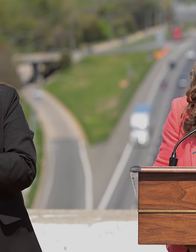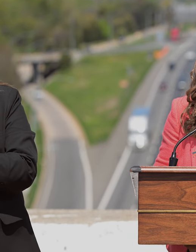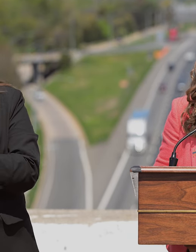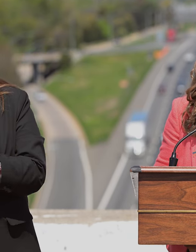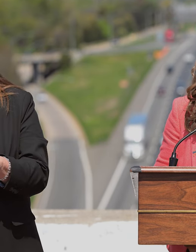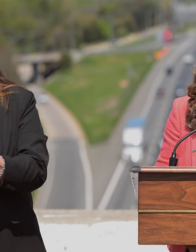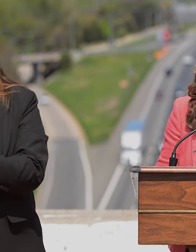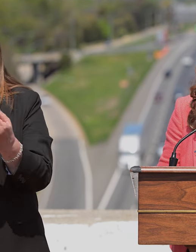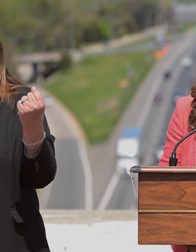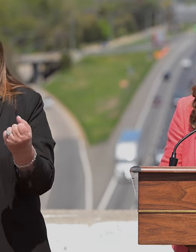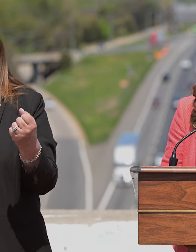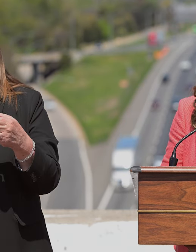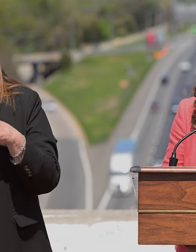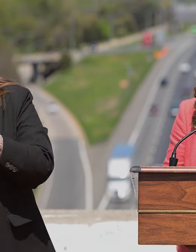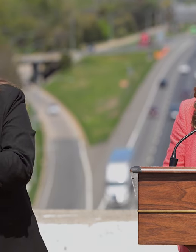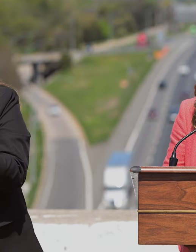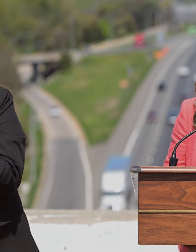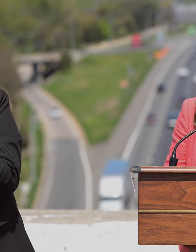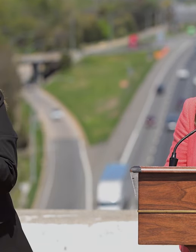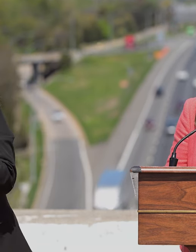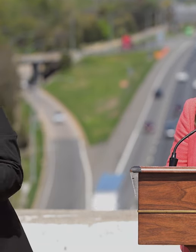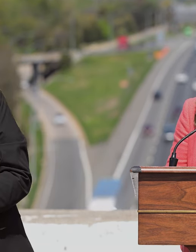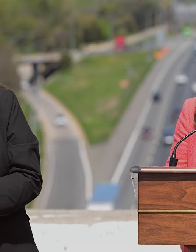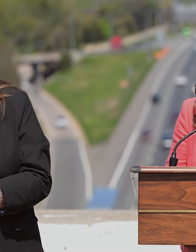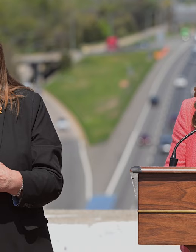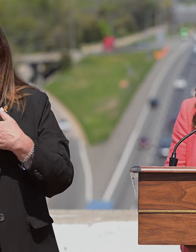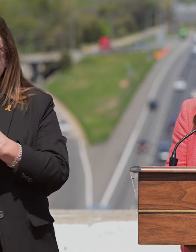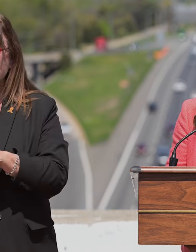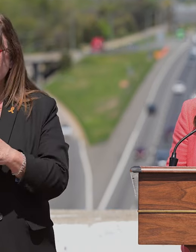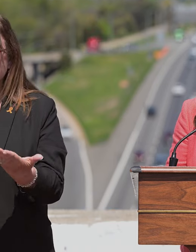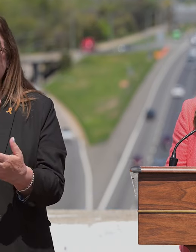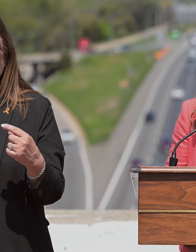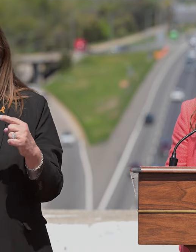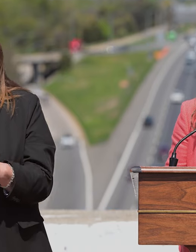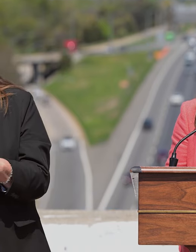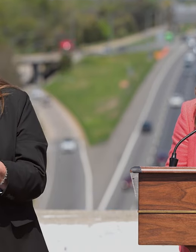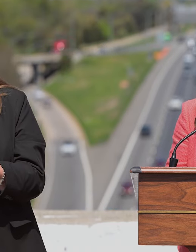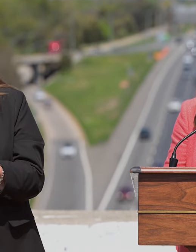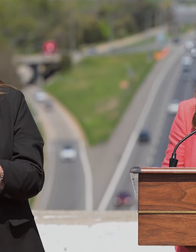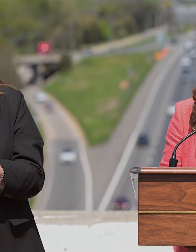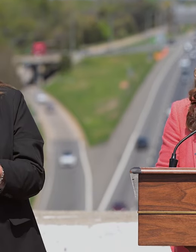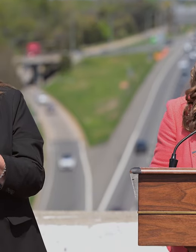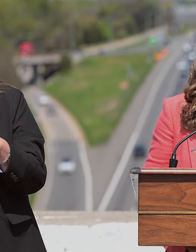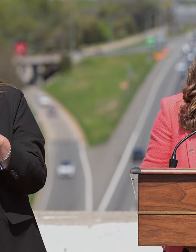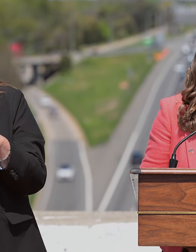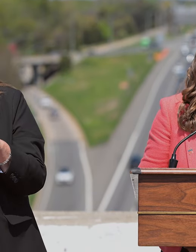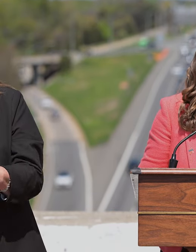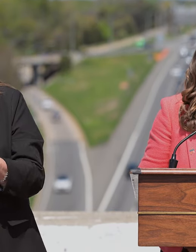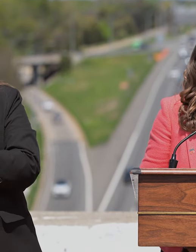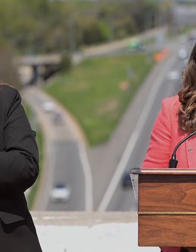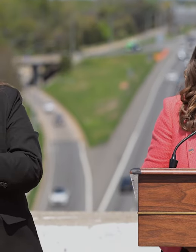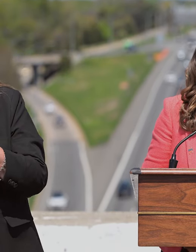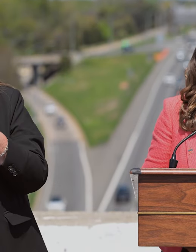get behind the wheel or while they're driving. And that leads to death or injury of a fellow road user.